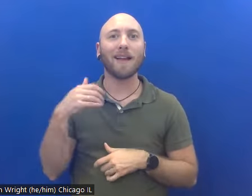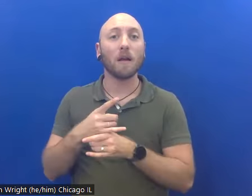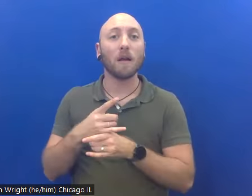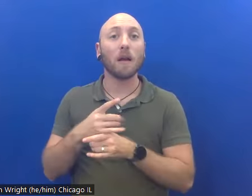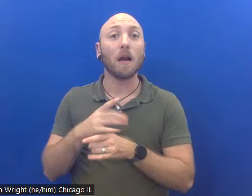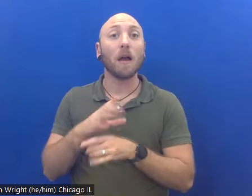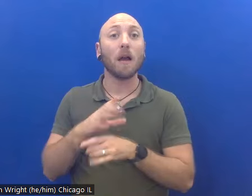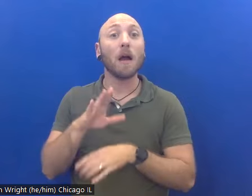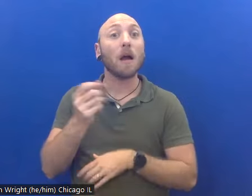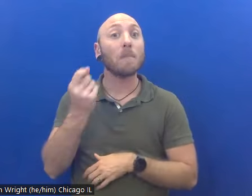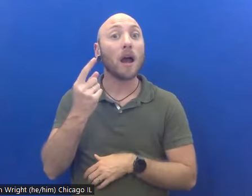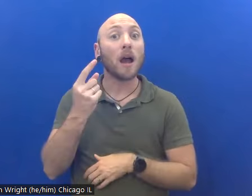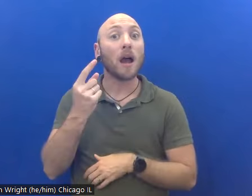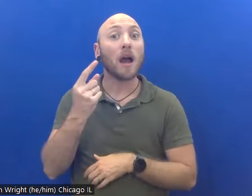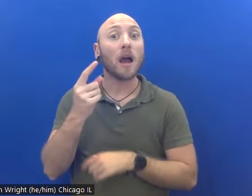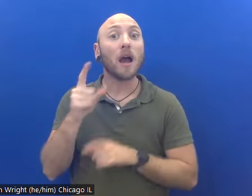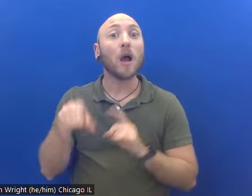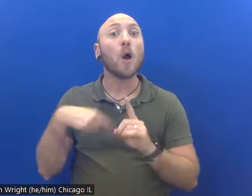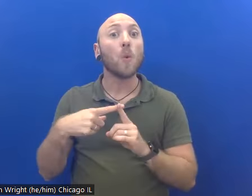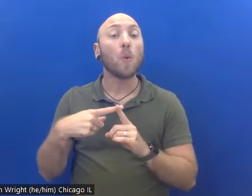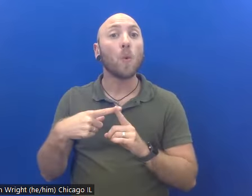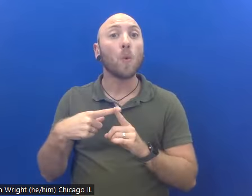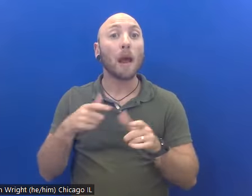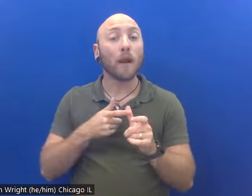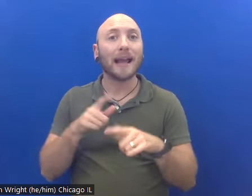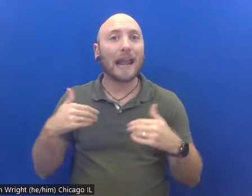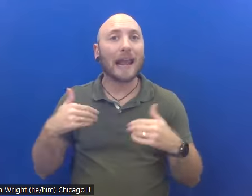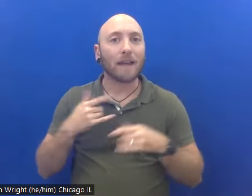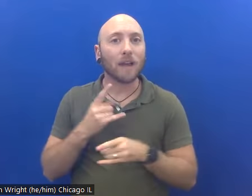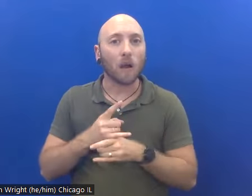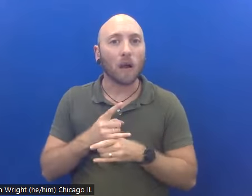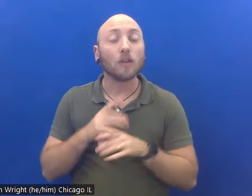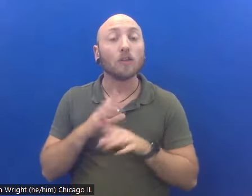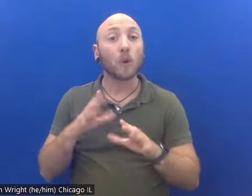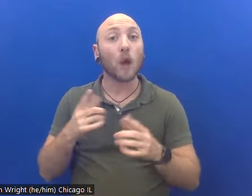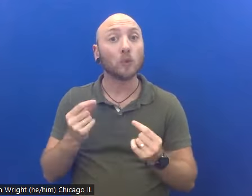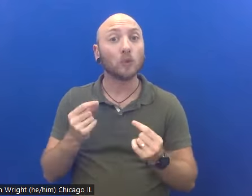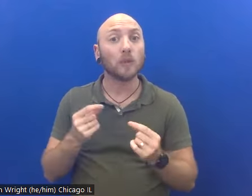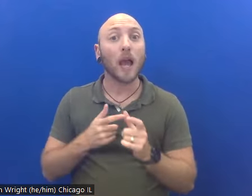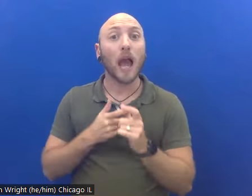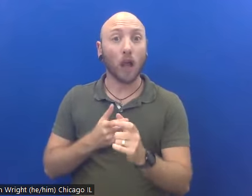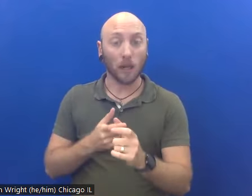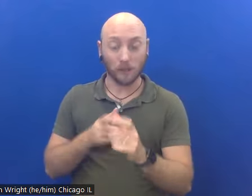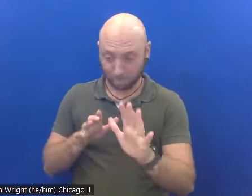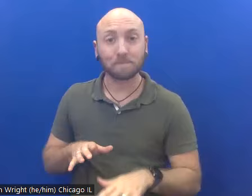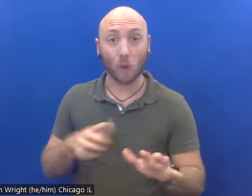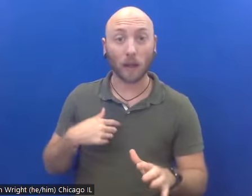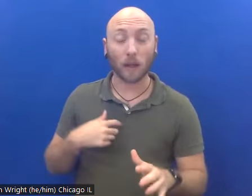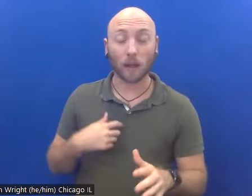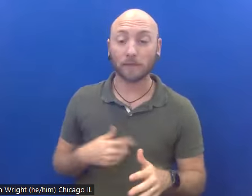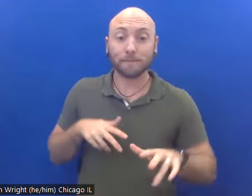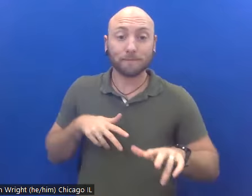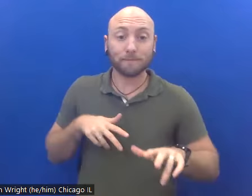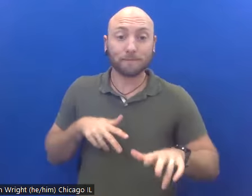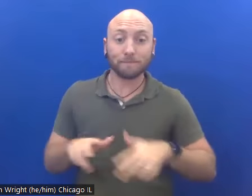a mile and a half out, go buy a case, unpack it into my backpack. Now I have a weighted pack. And now I just kind of walk back, and